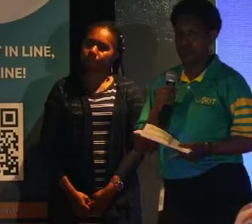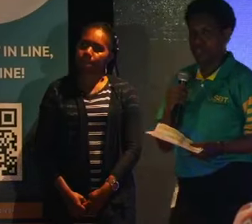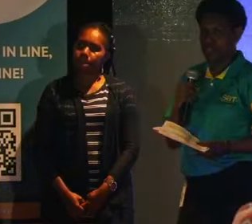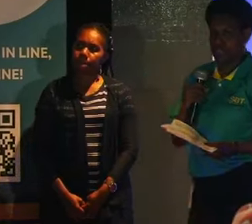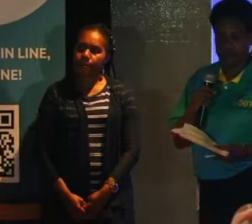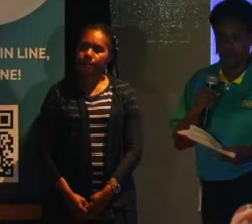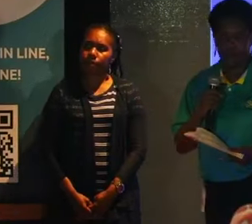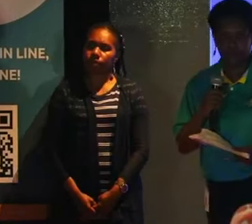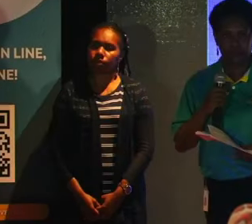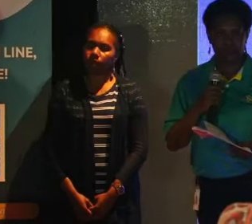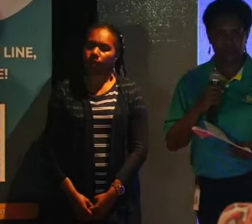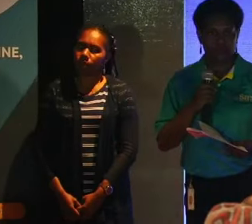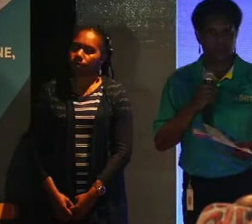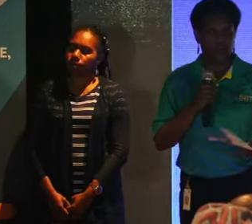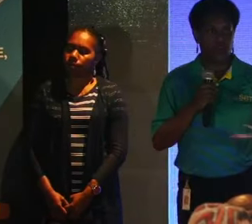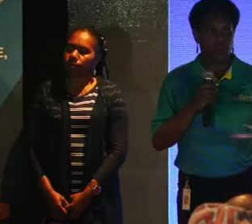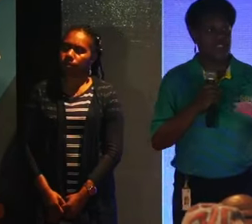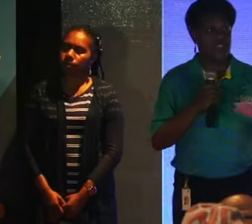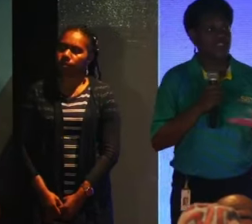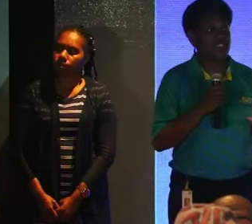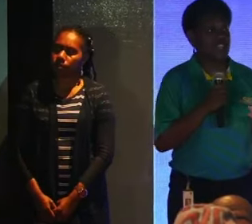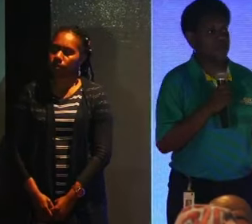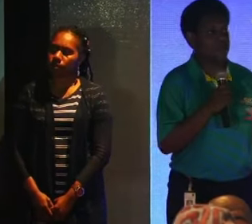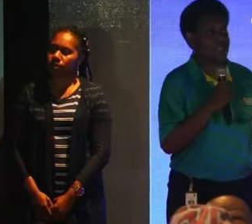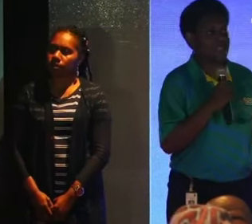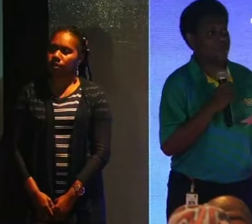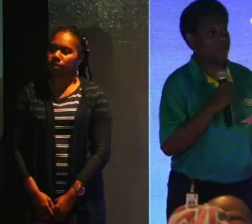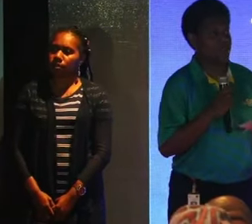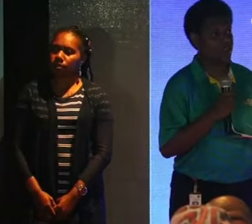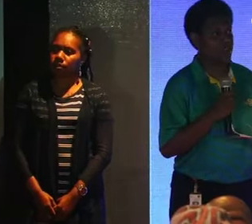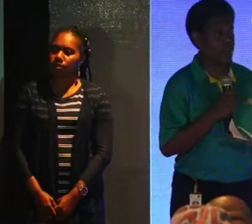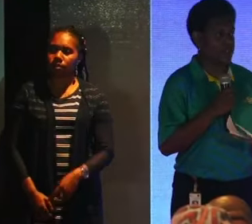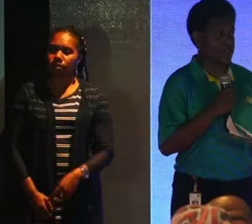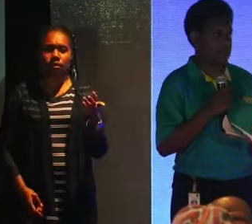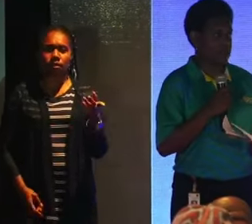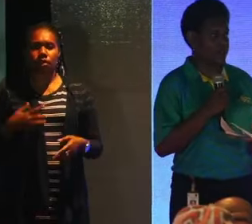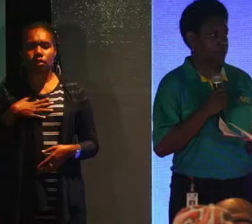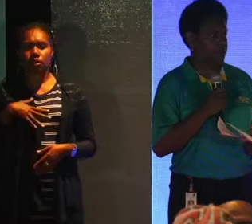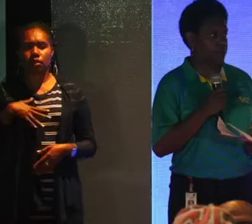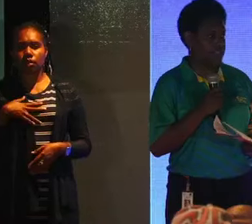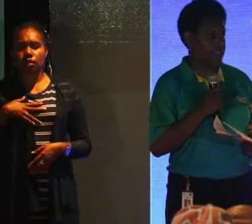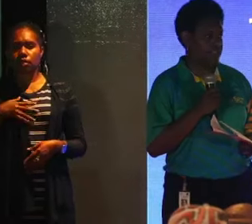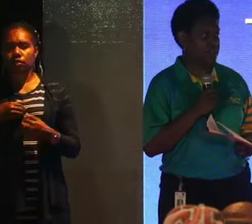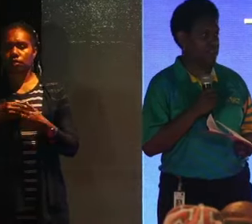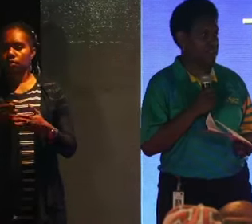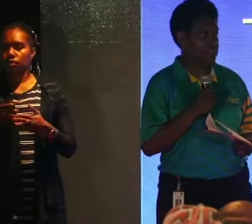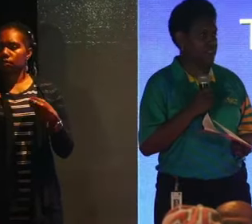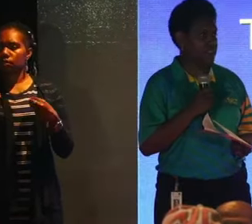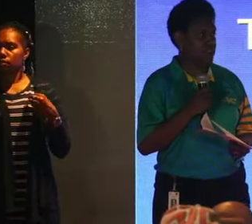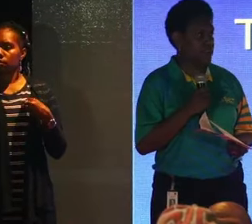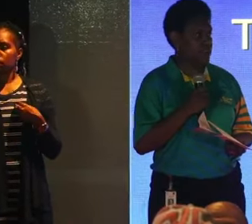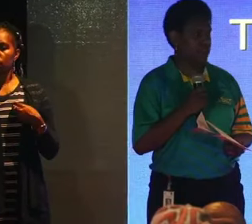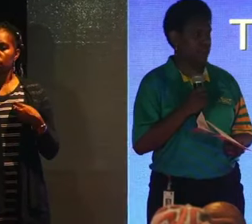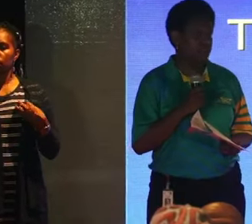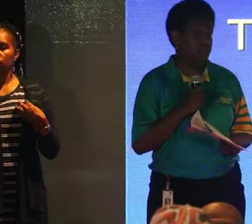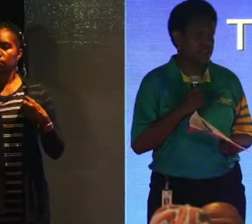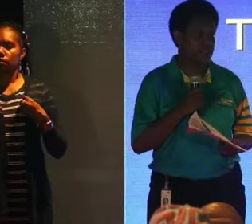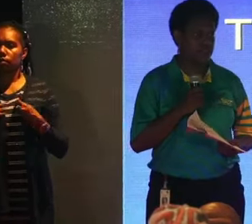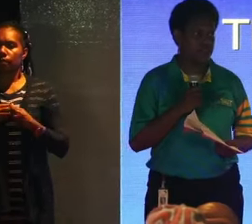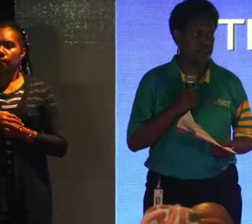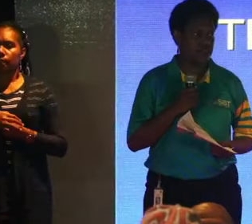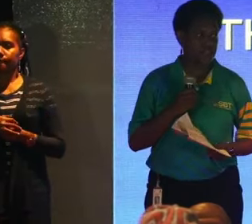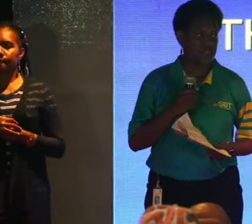driving that cooperative society must come back now, only more business activities. I think our government is